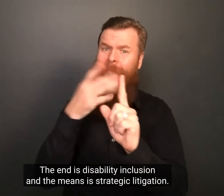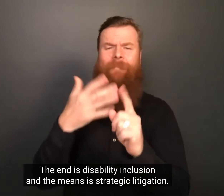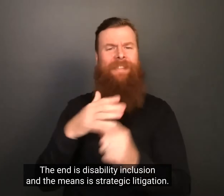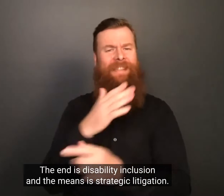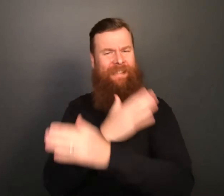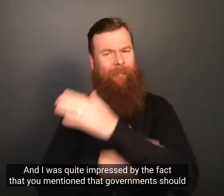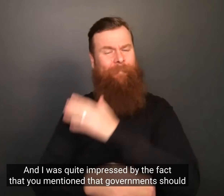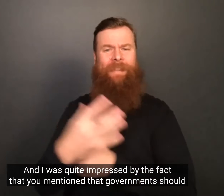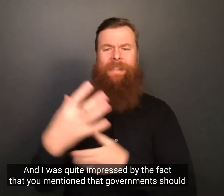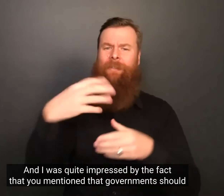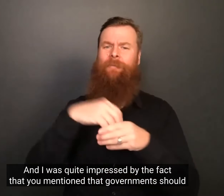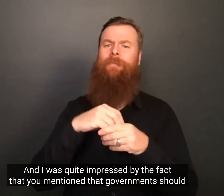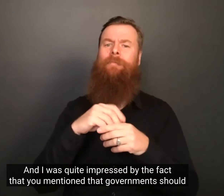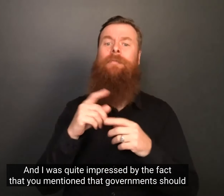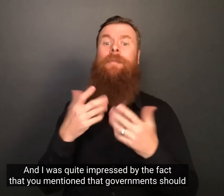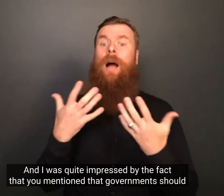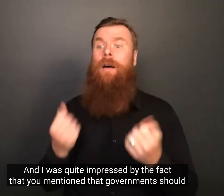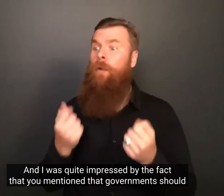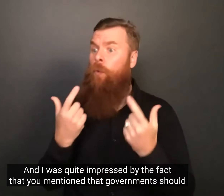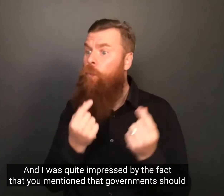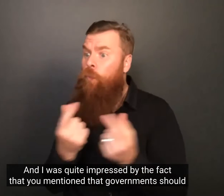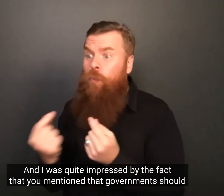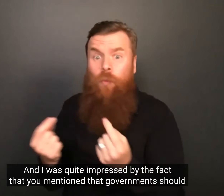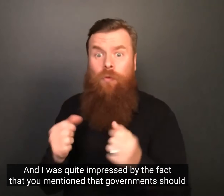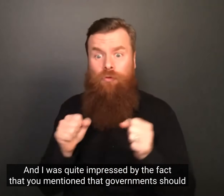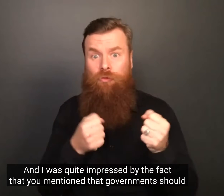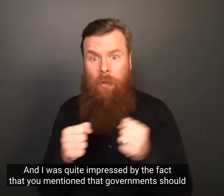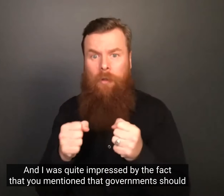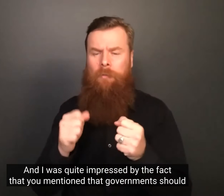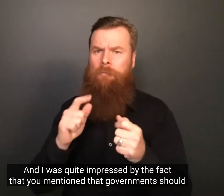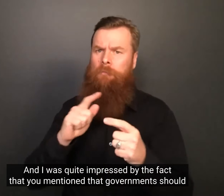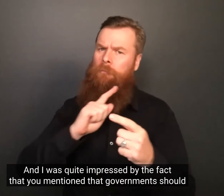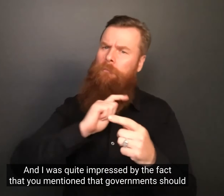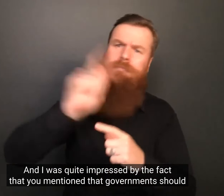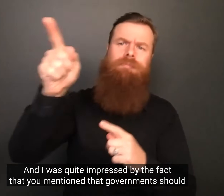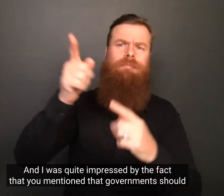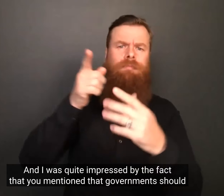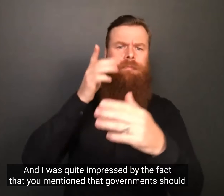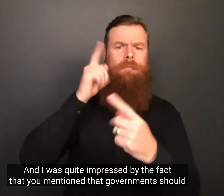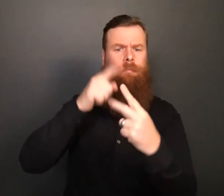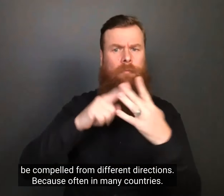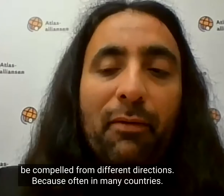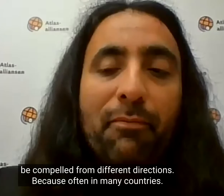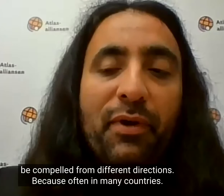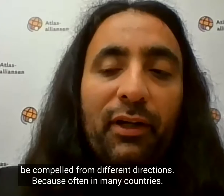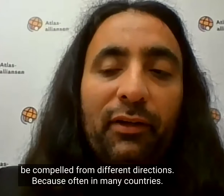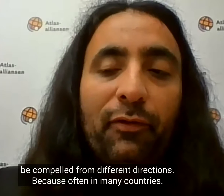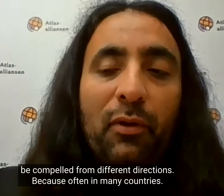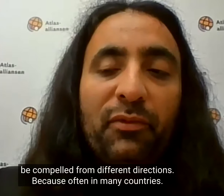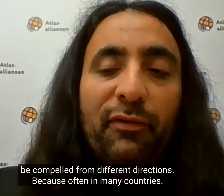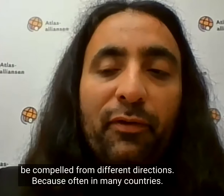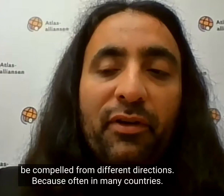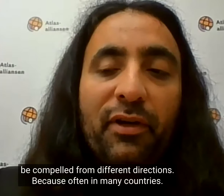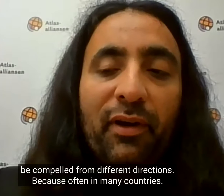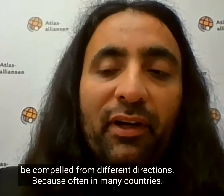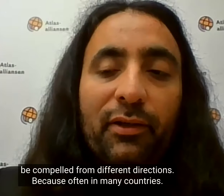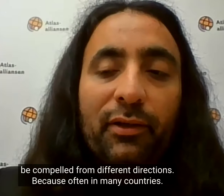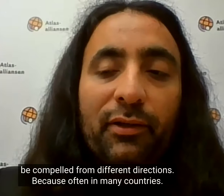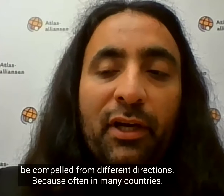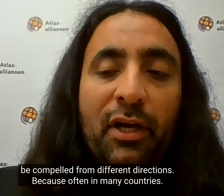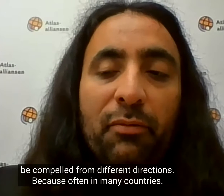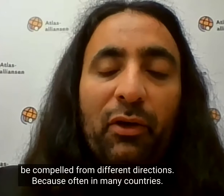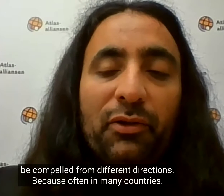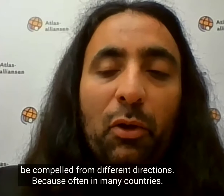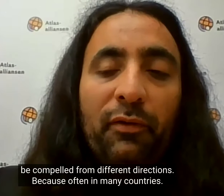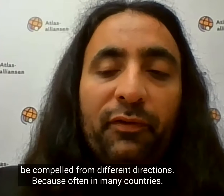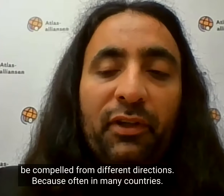strategic litigation. And I was quite impressed by the fact that you mentioned that governments should be compelled from different